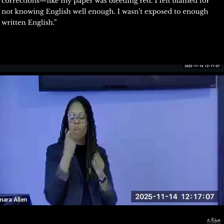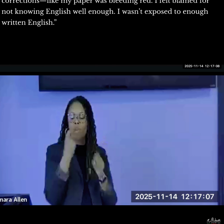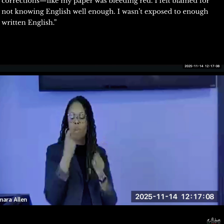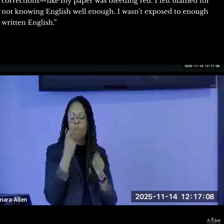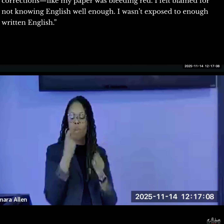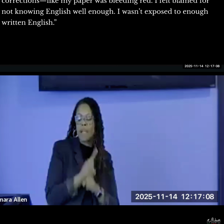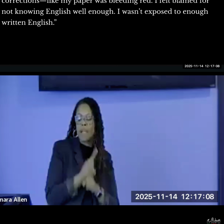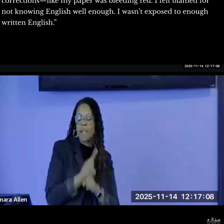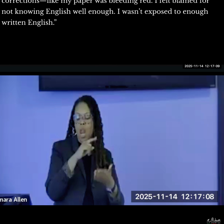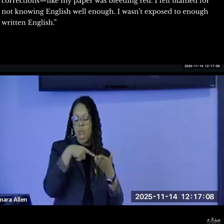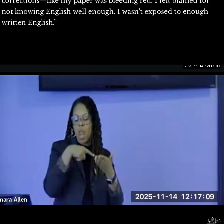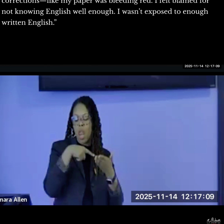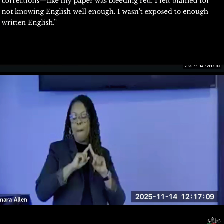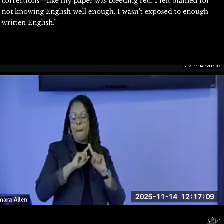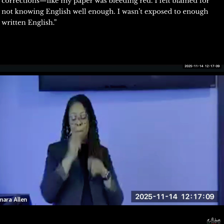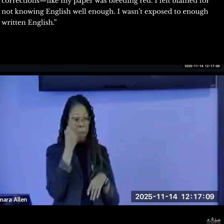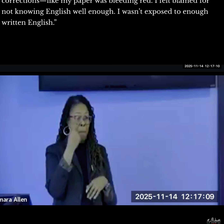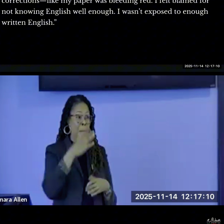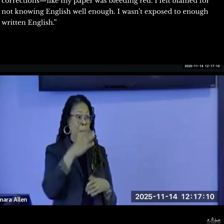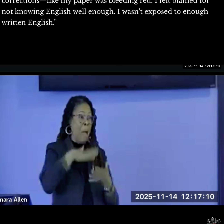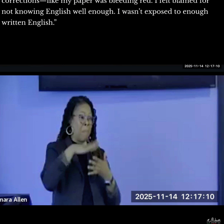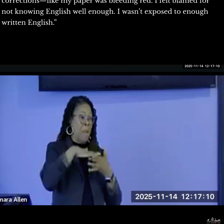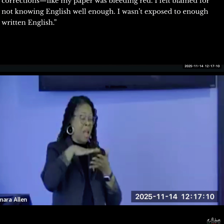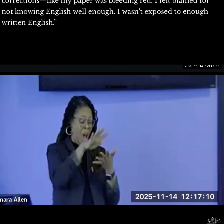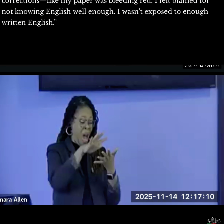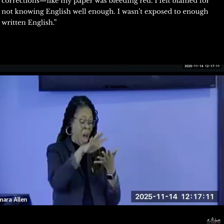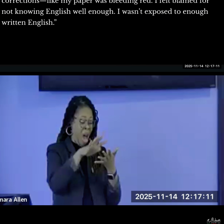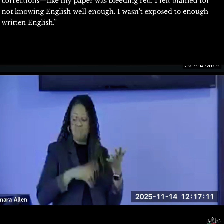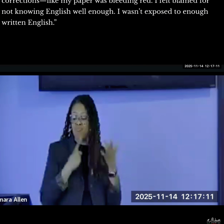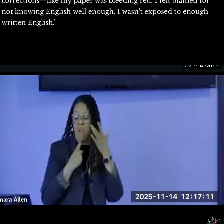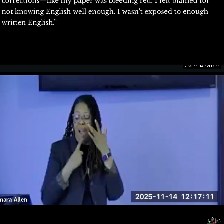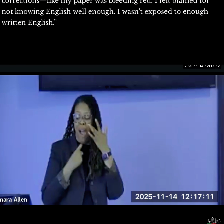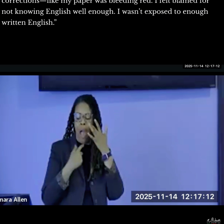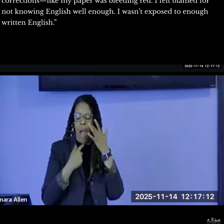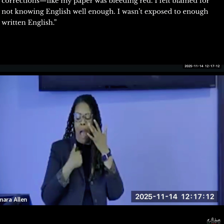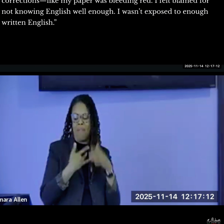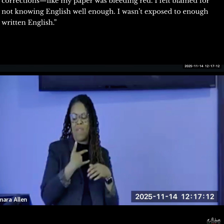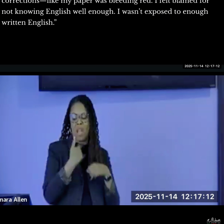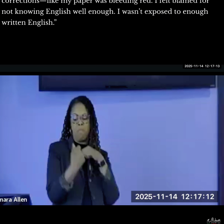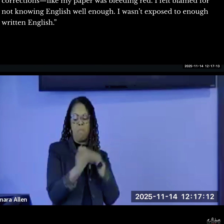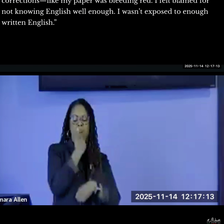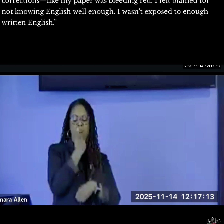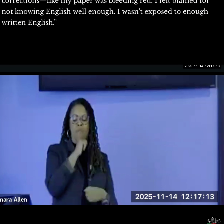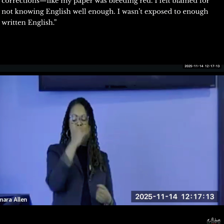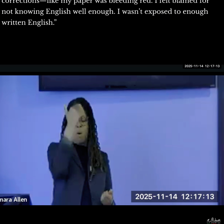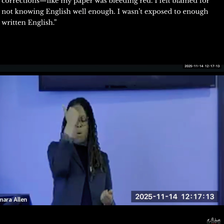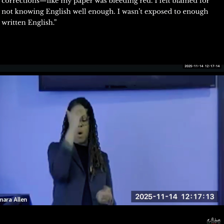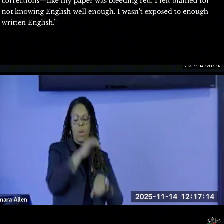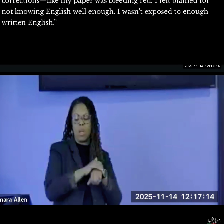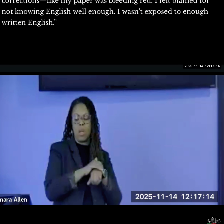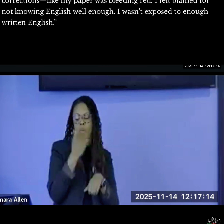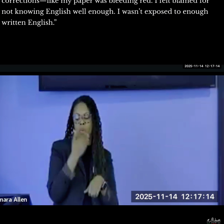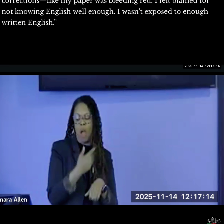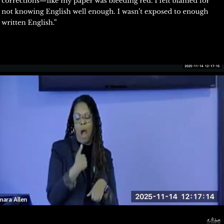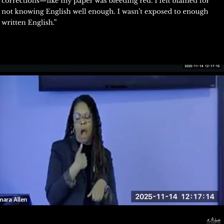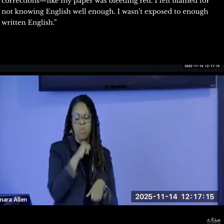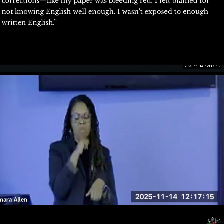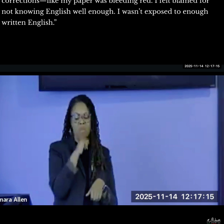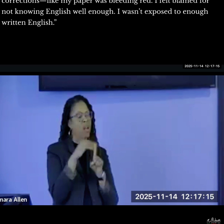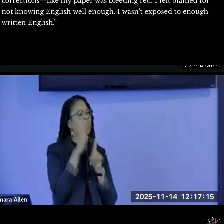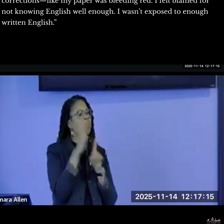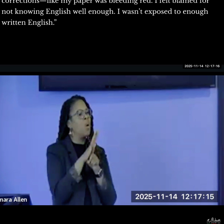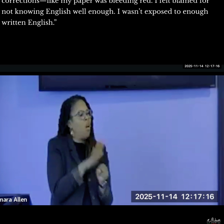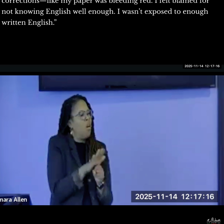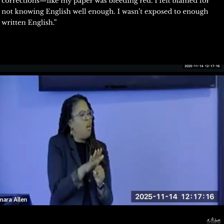would correct my paper, and she made a lot of corrections. Like my paper was bleeding red. I felt blamed for not knowing